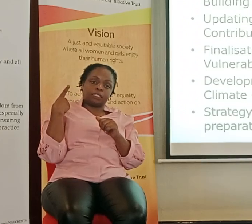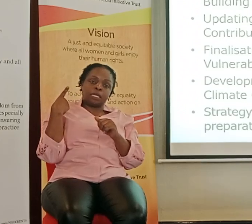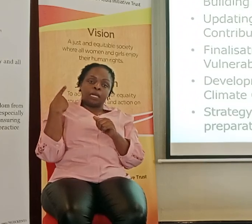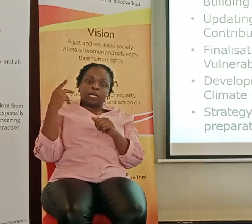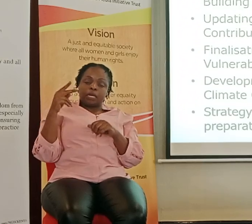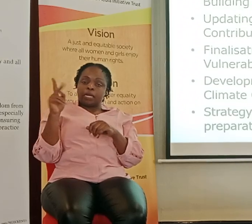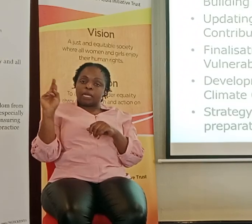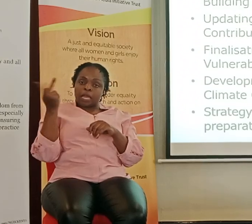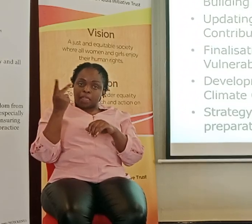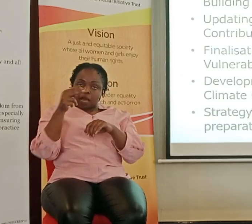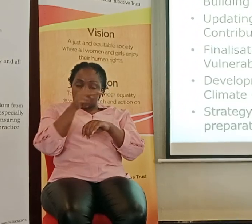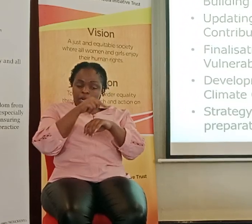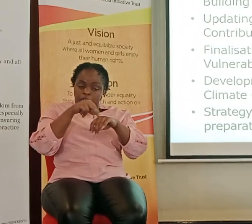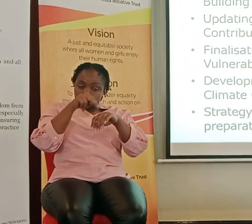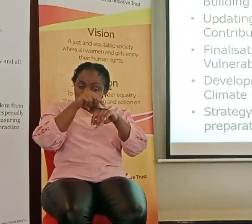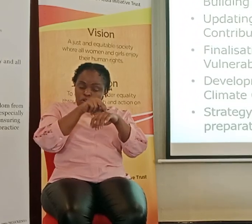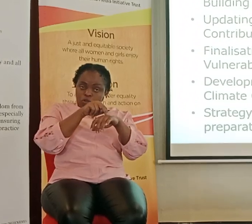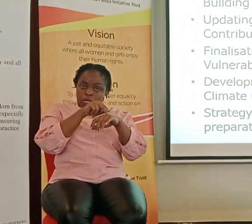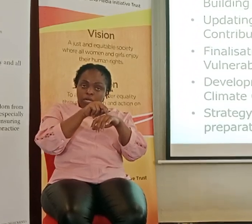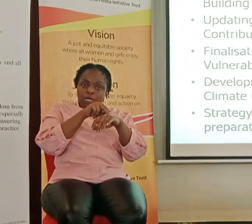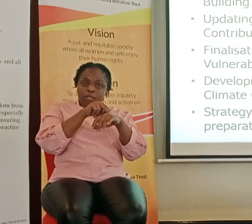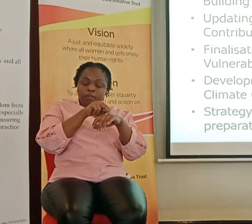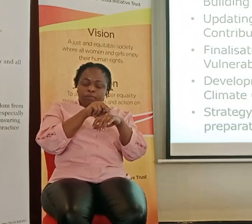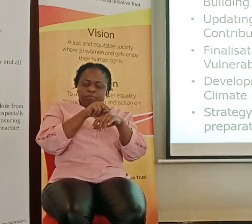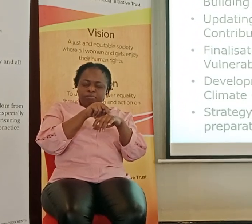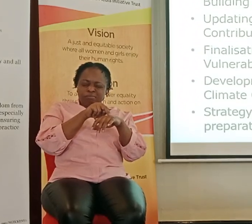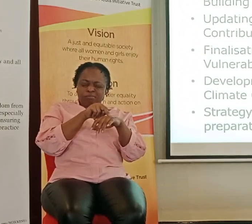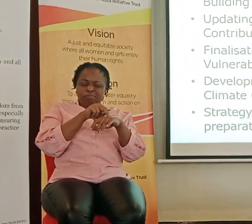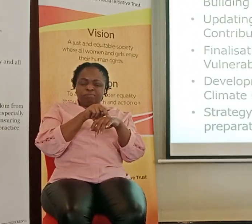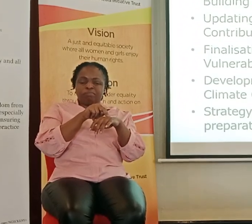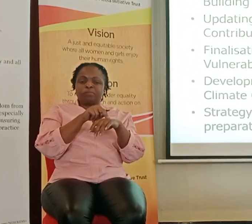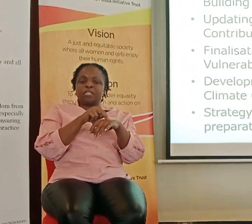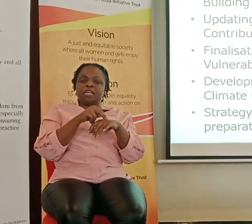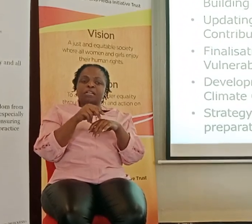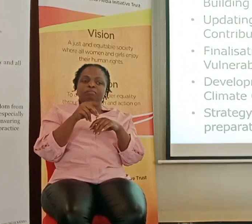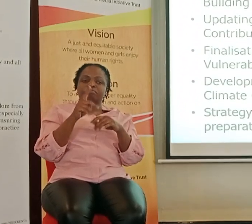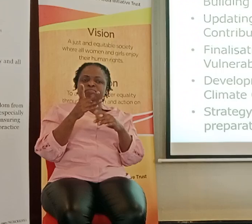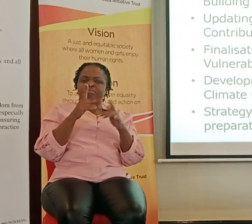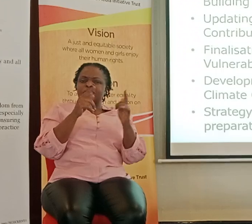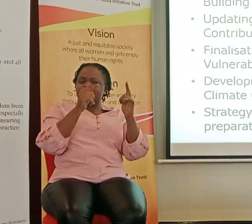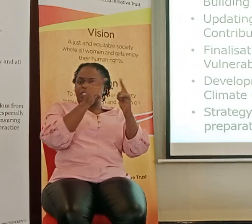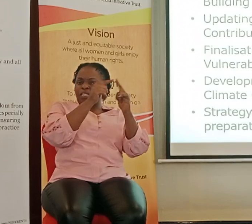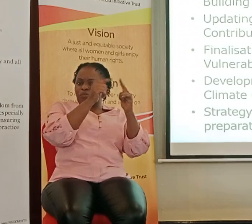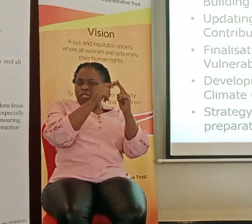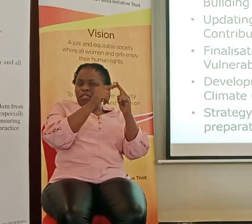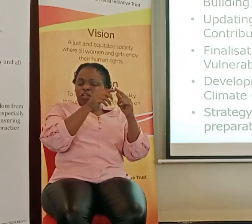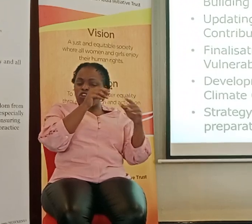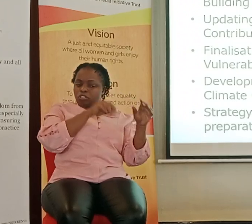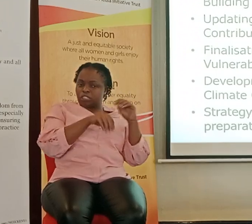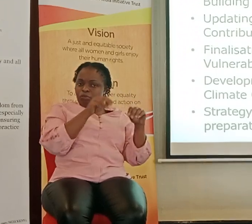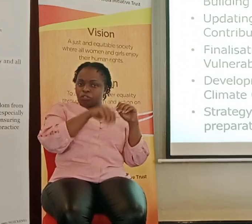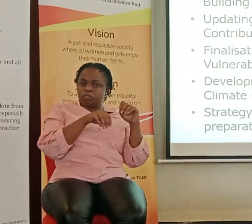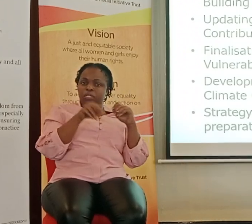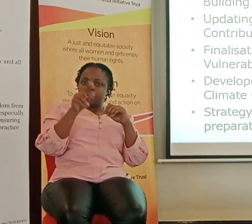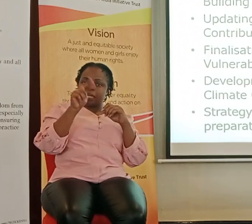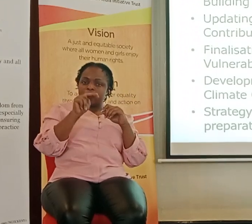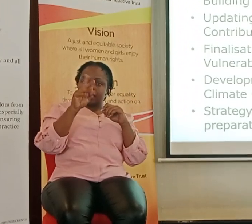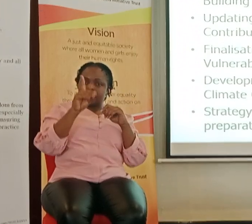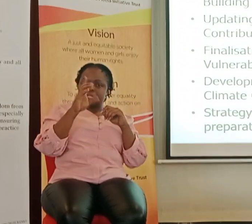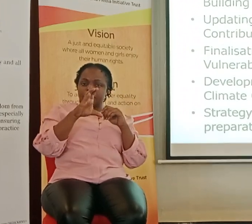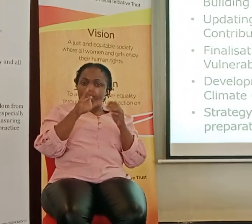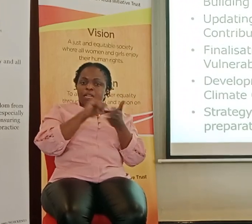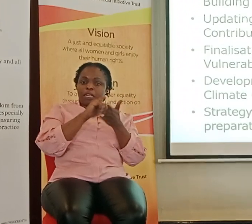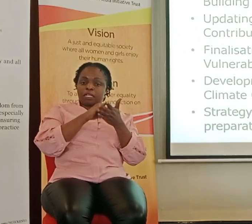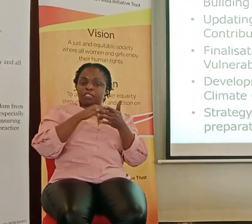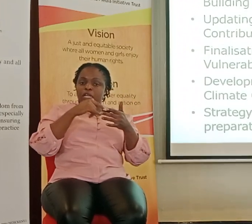nationally determined contributions, which is due in February 2025, which is also, it's a process